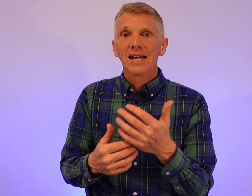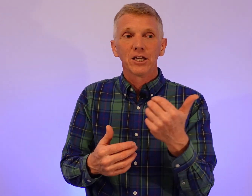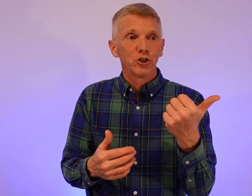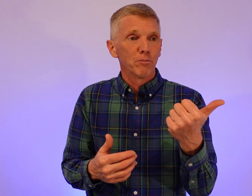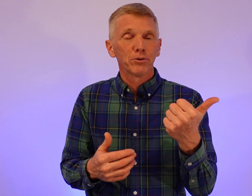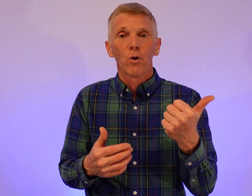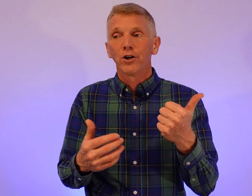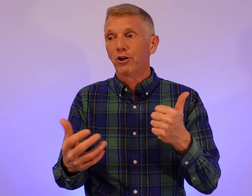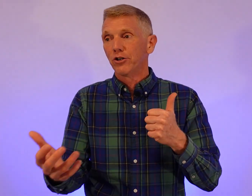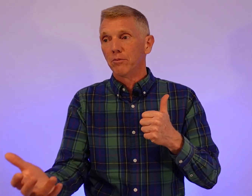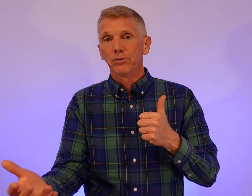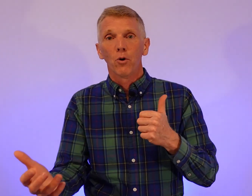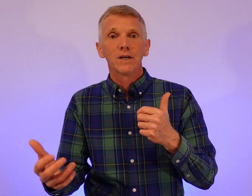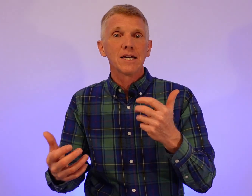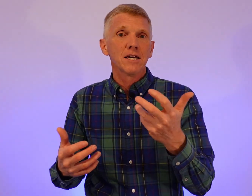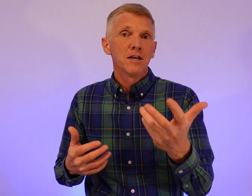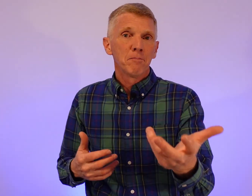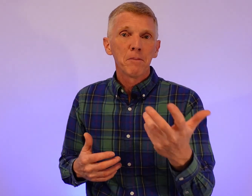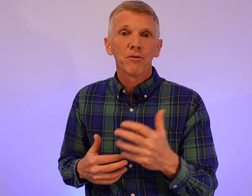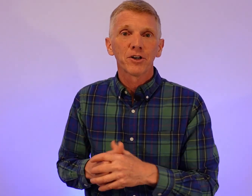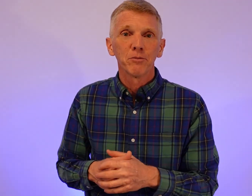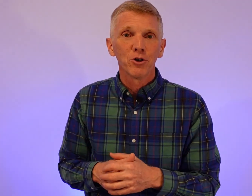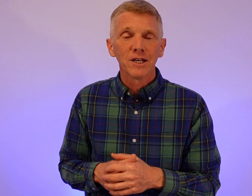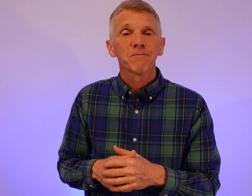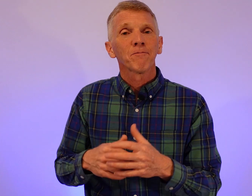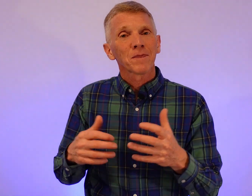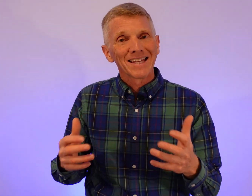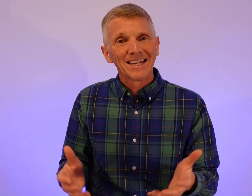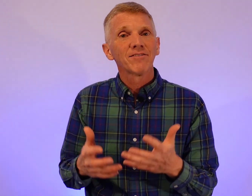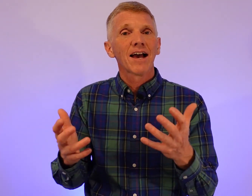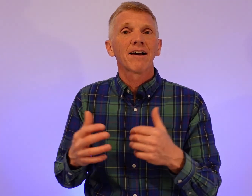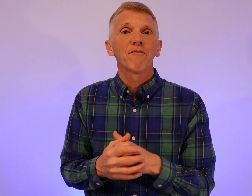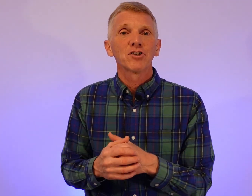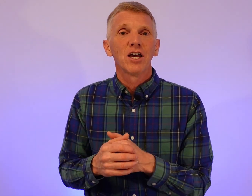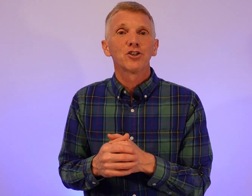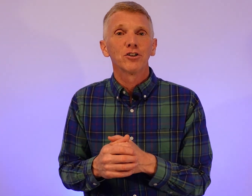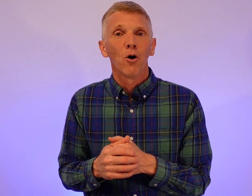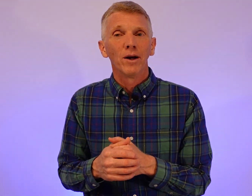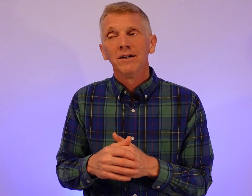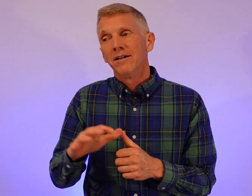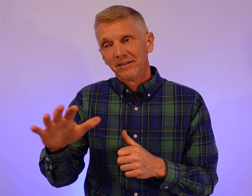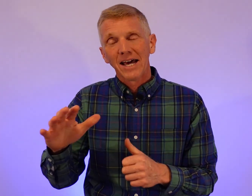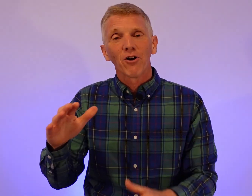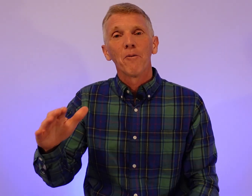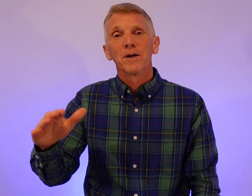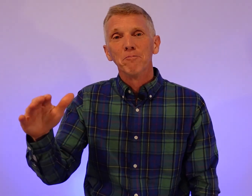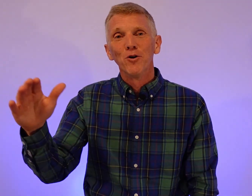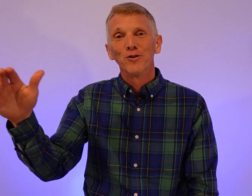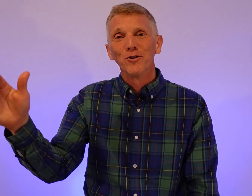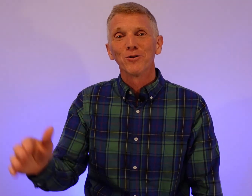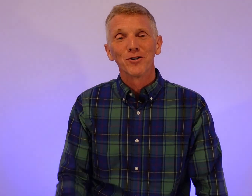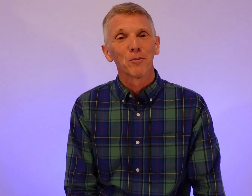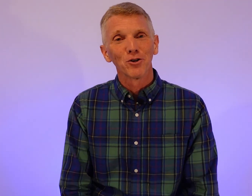your employer, your employee, people in the community, get that conversation going. Later on, we can move you into interpreter